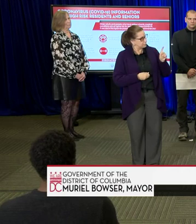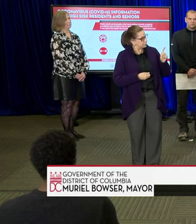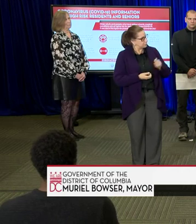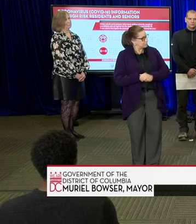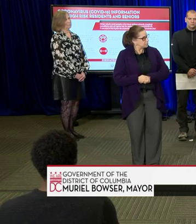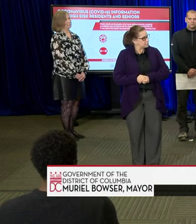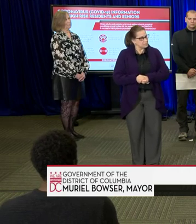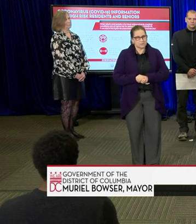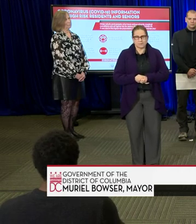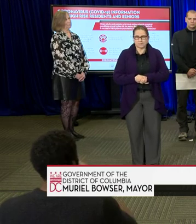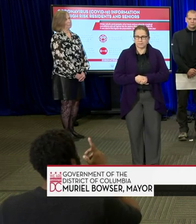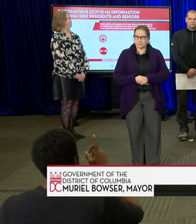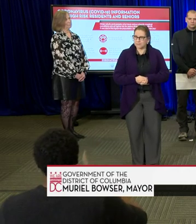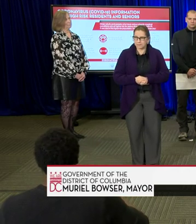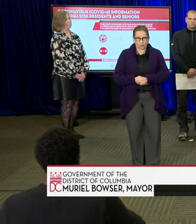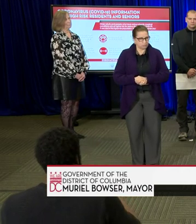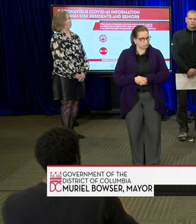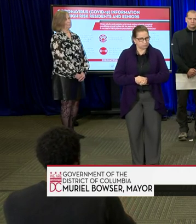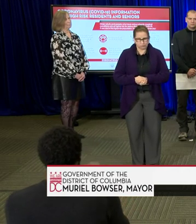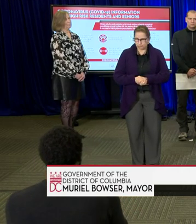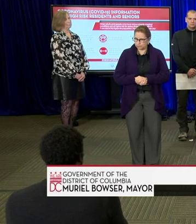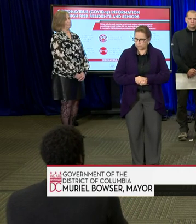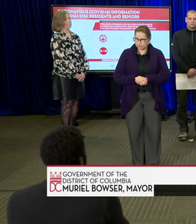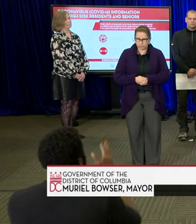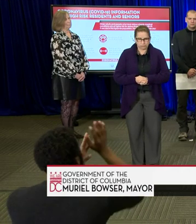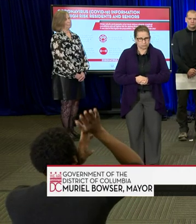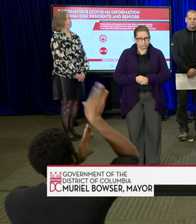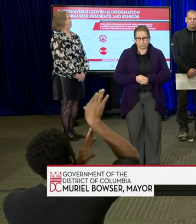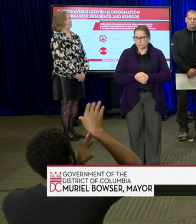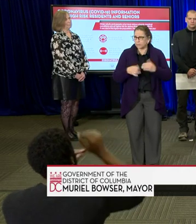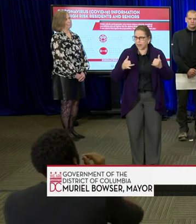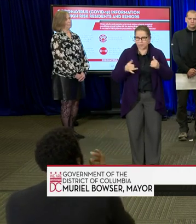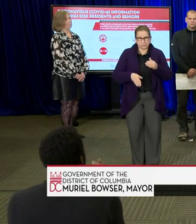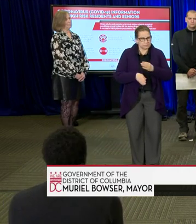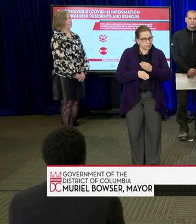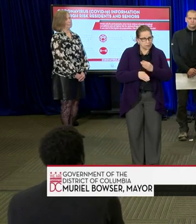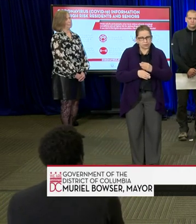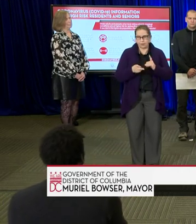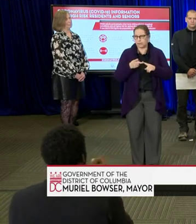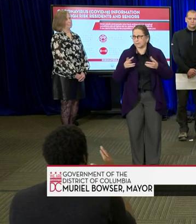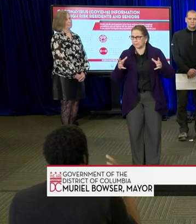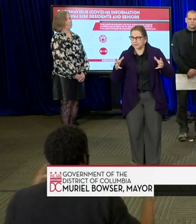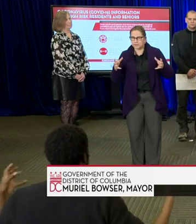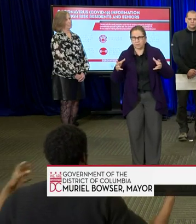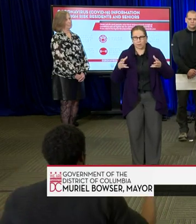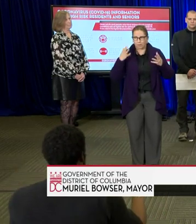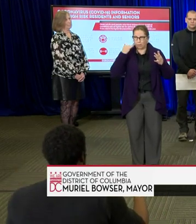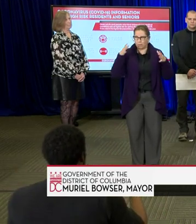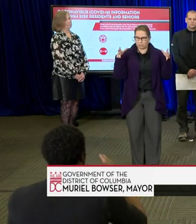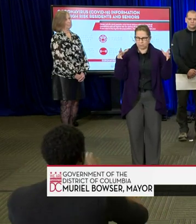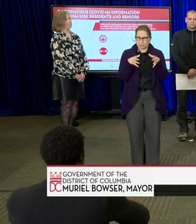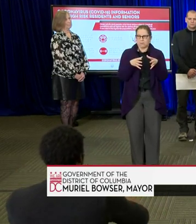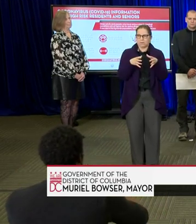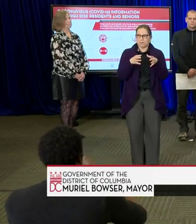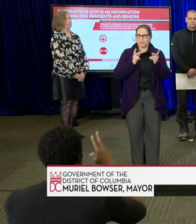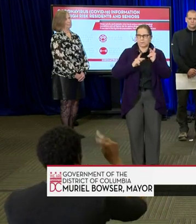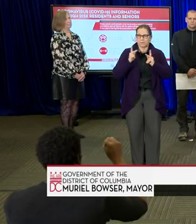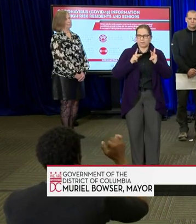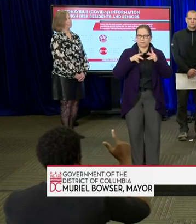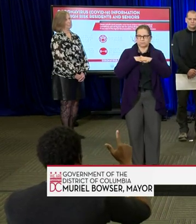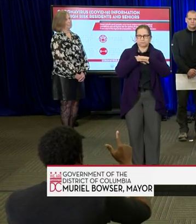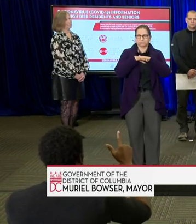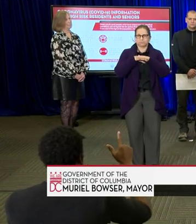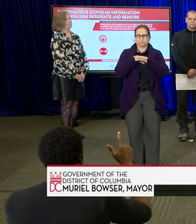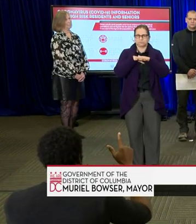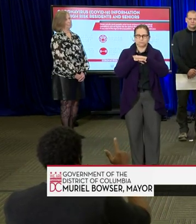a pickup kickball, soccer, or any other congregation on the mall. And we are